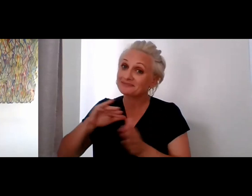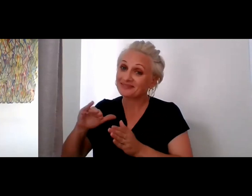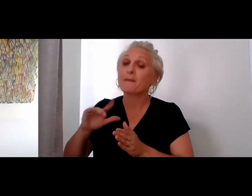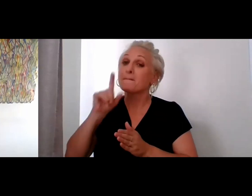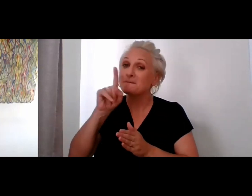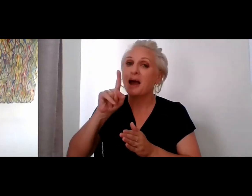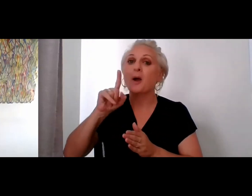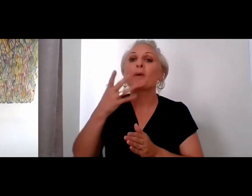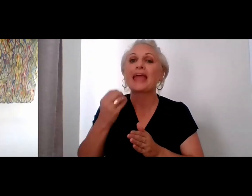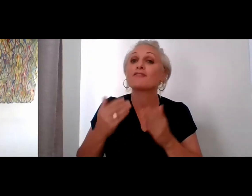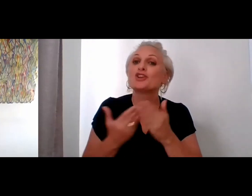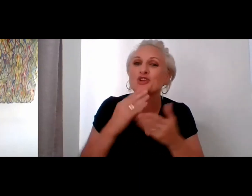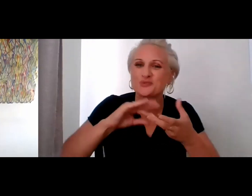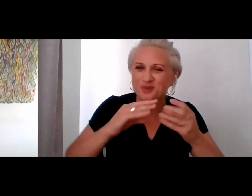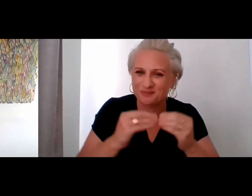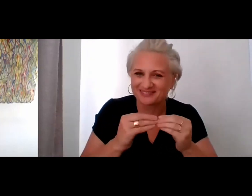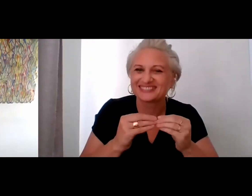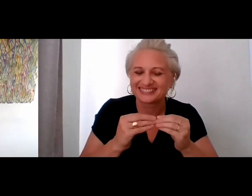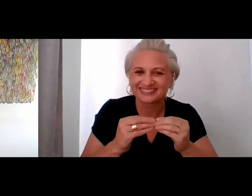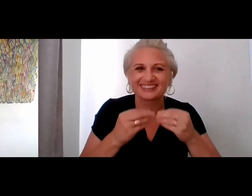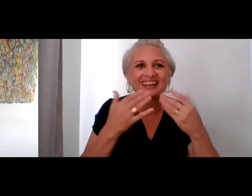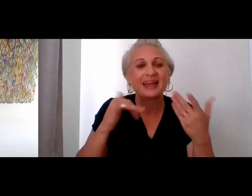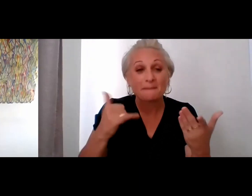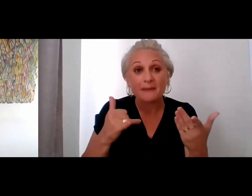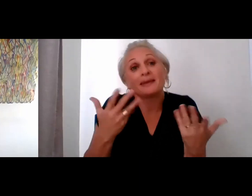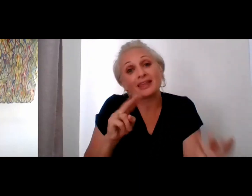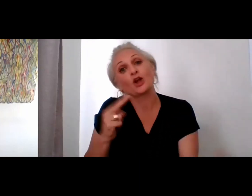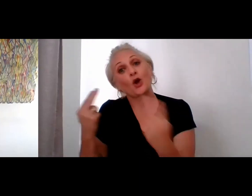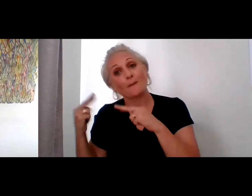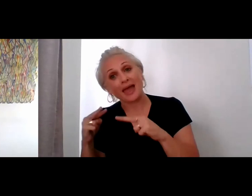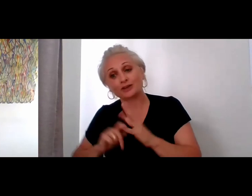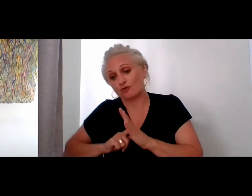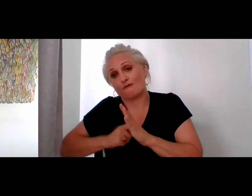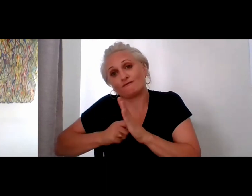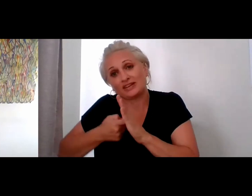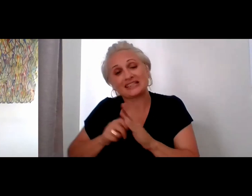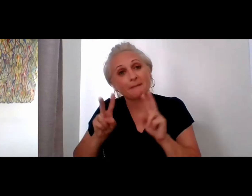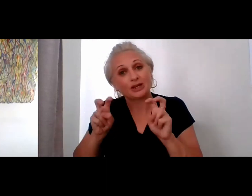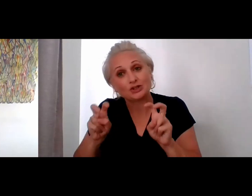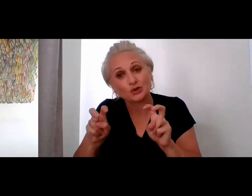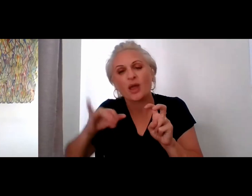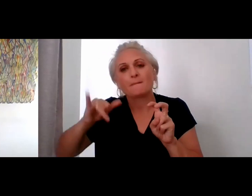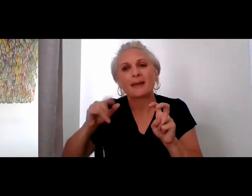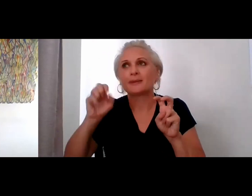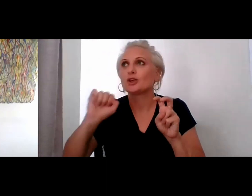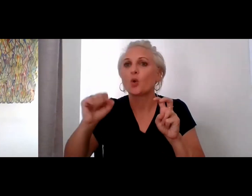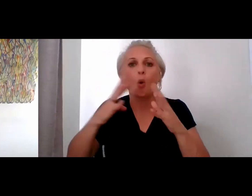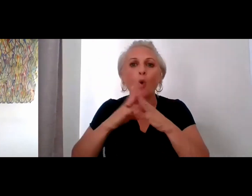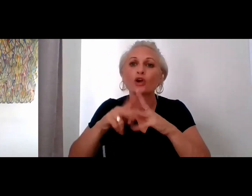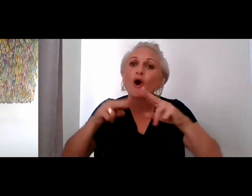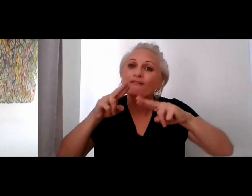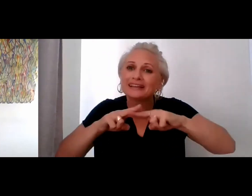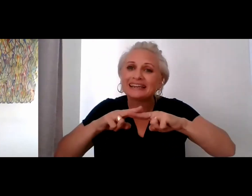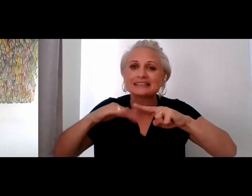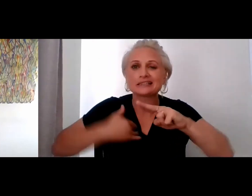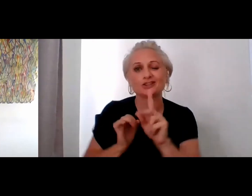development cycle, either fixing issues with your raft identified at your warrant of fitness, or building a new